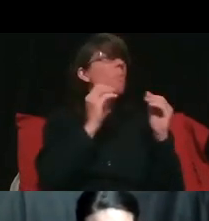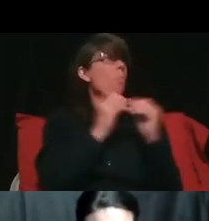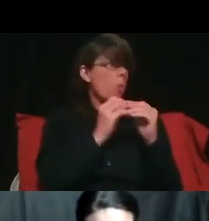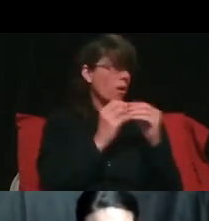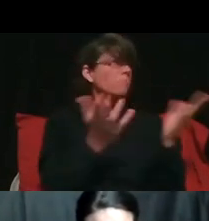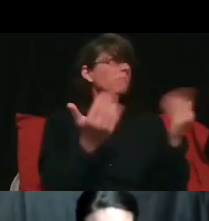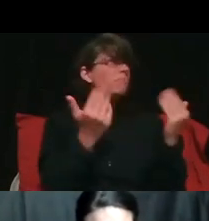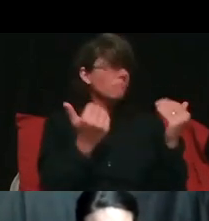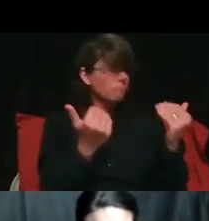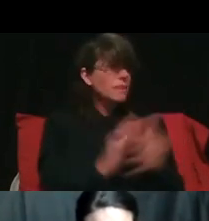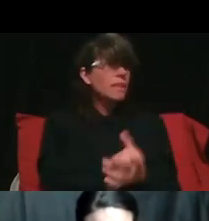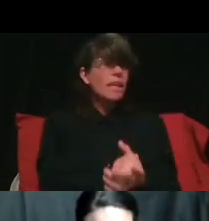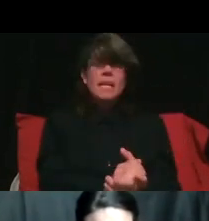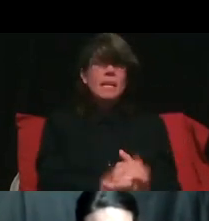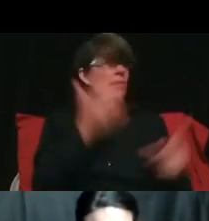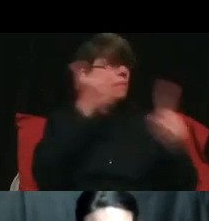unknowledgeable